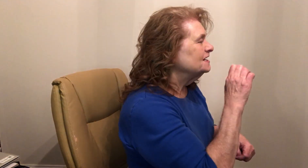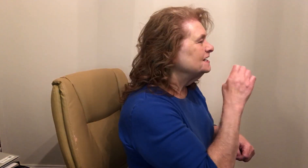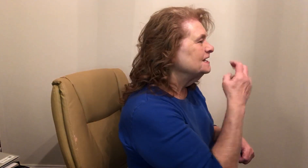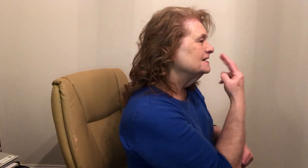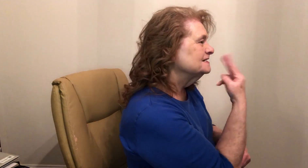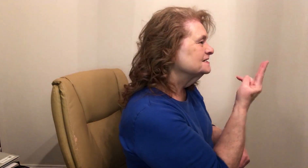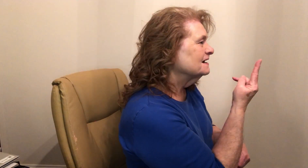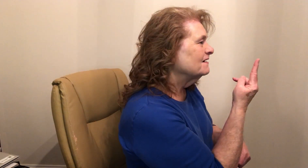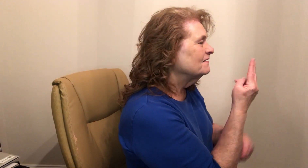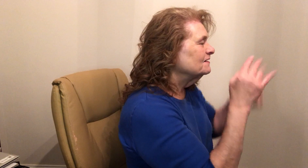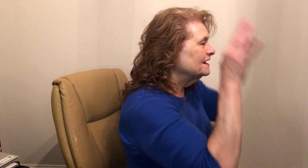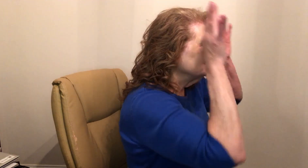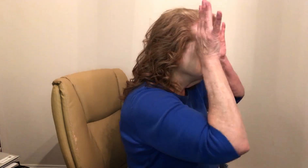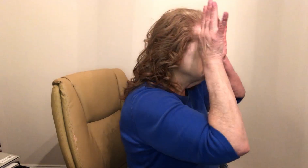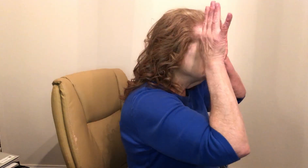She saw a deer